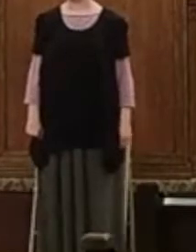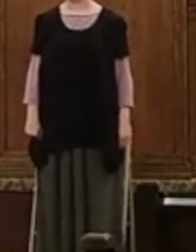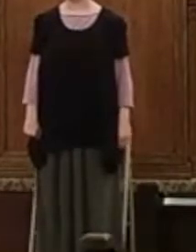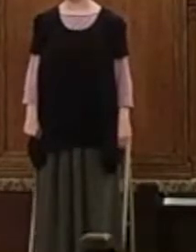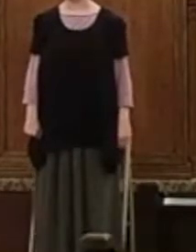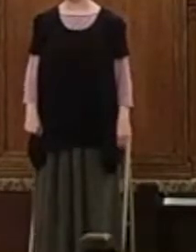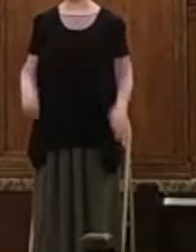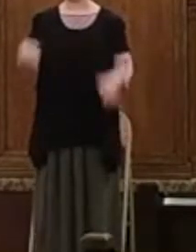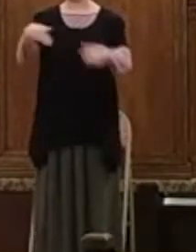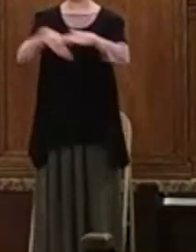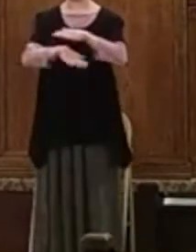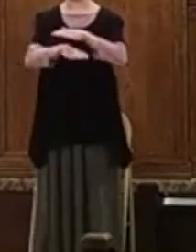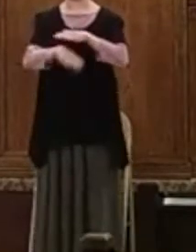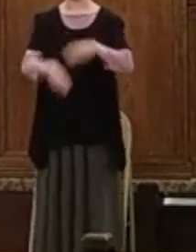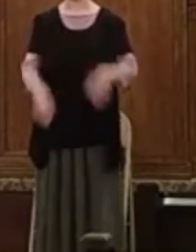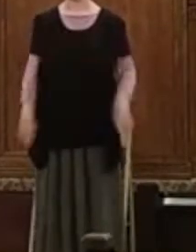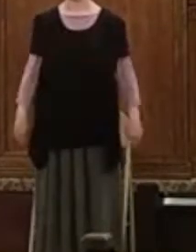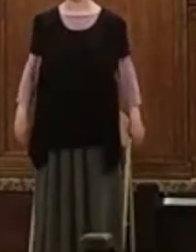Access.